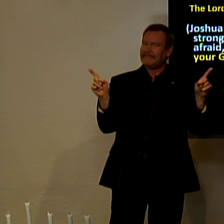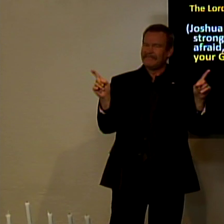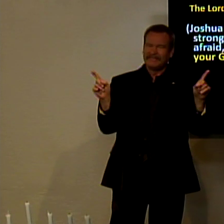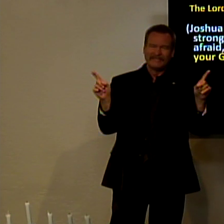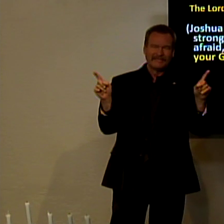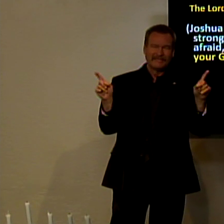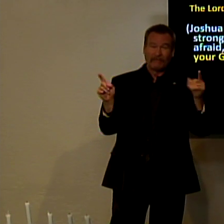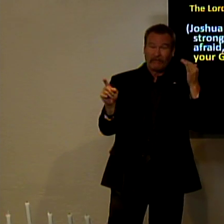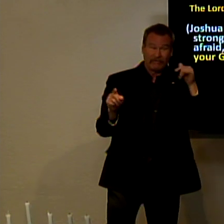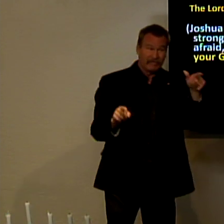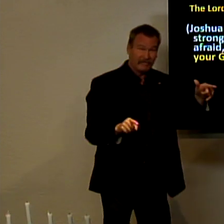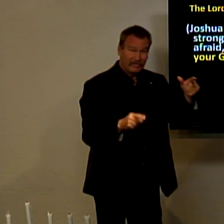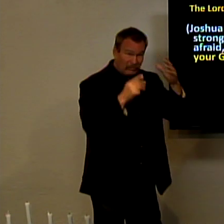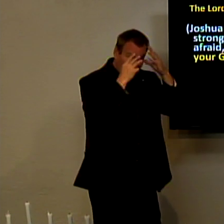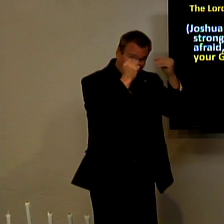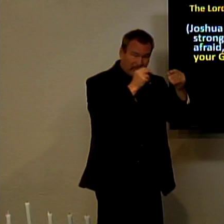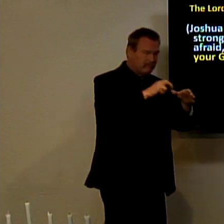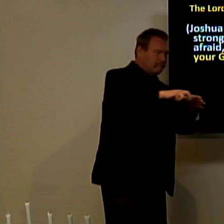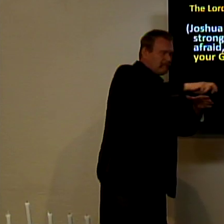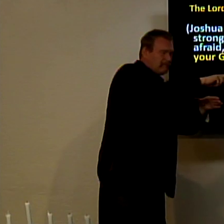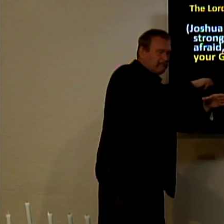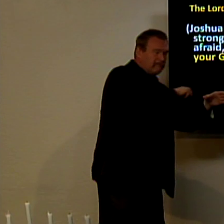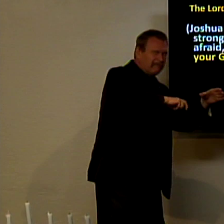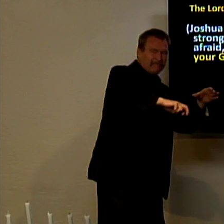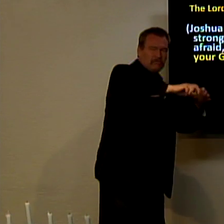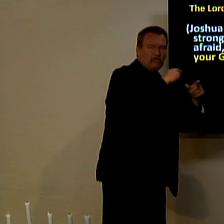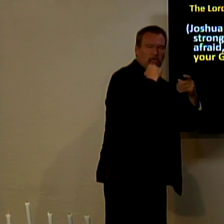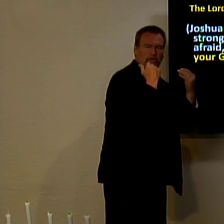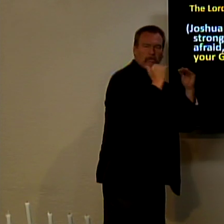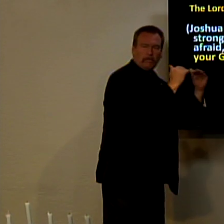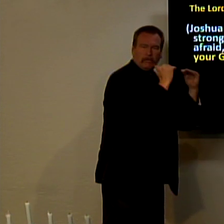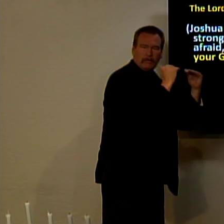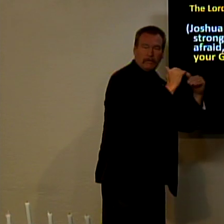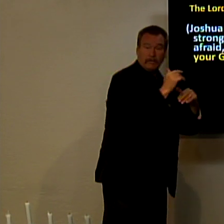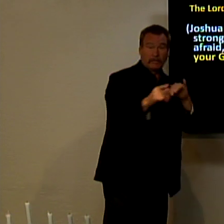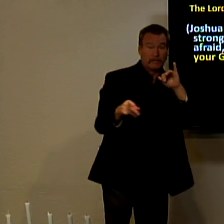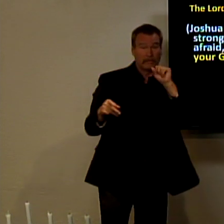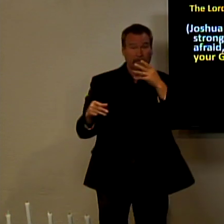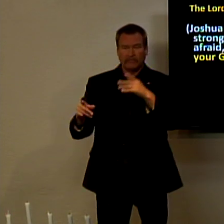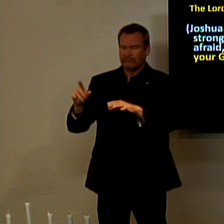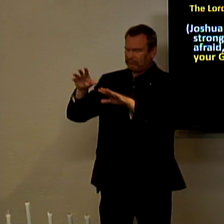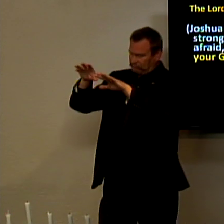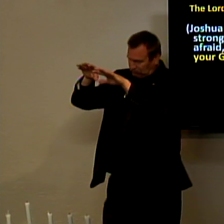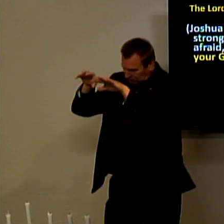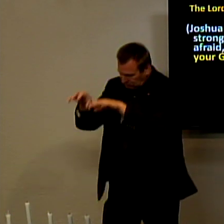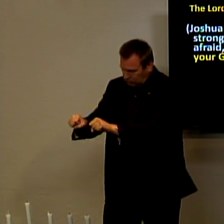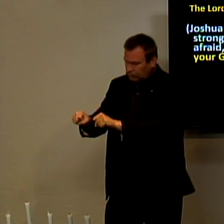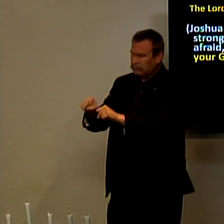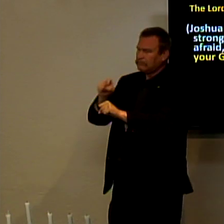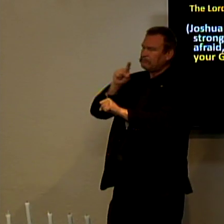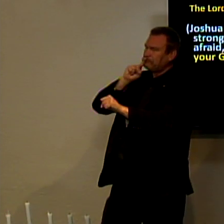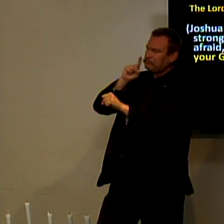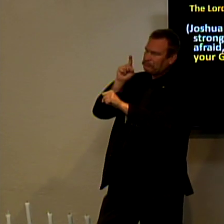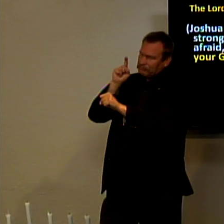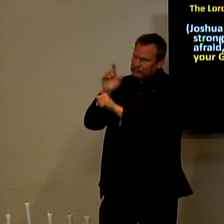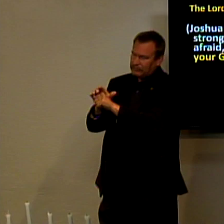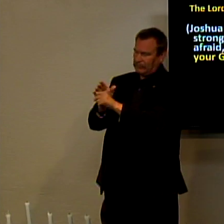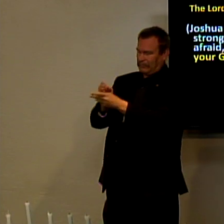Joshua and Moses, the two of them, they had very different lives. Moses was traveling in the desert, but Joshua was taking over